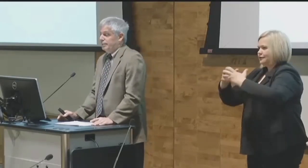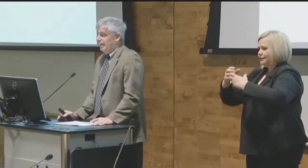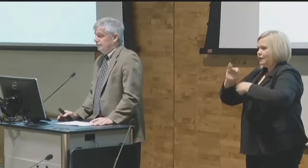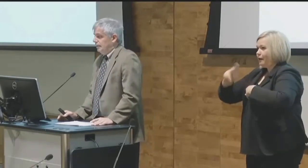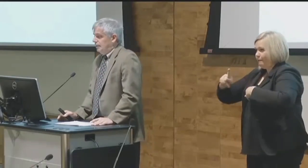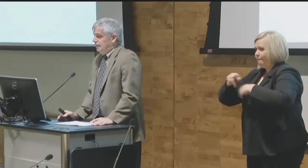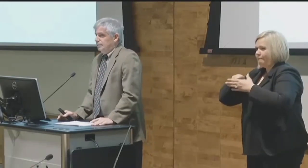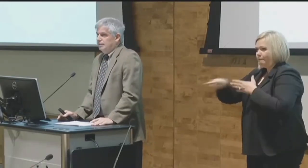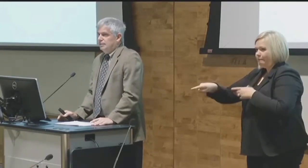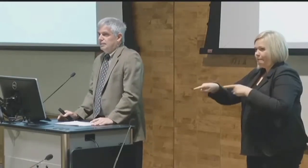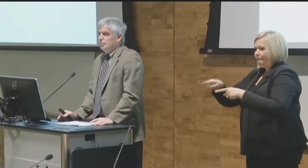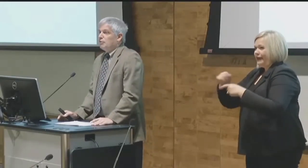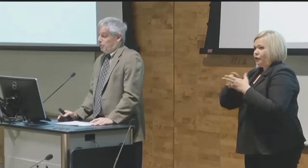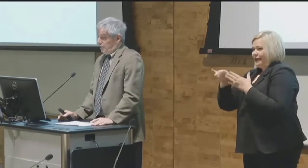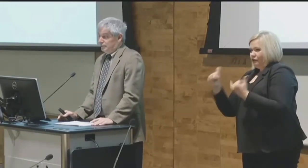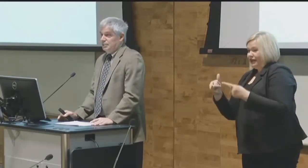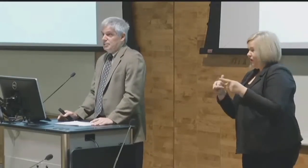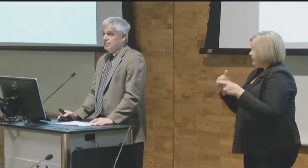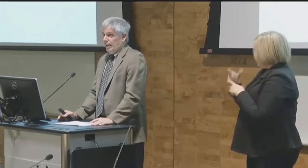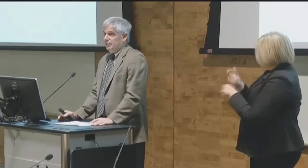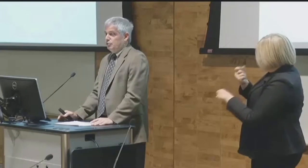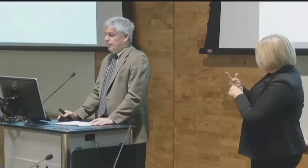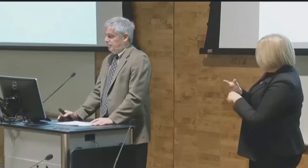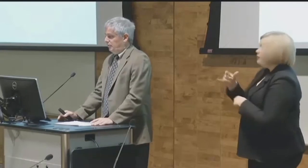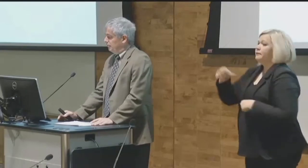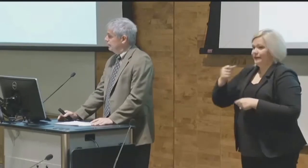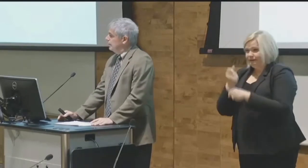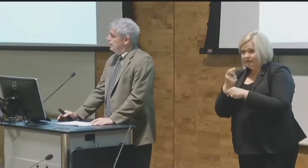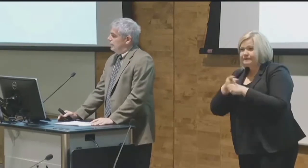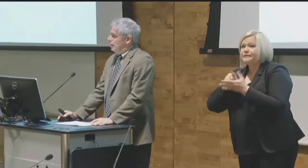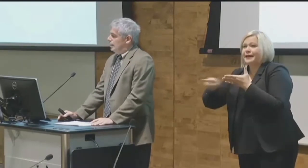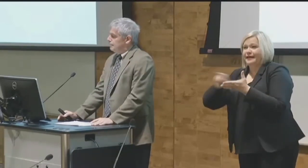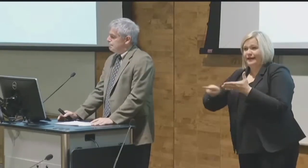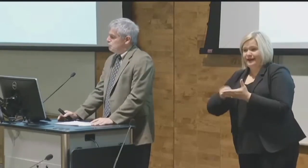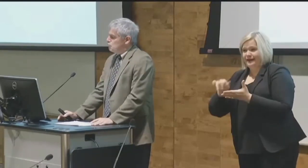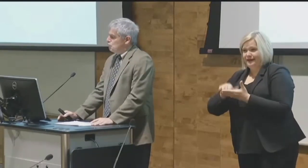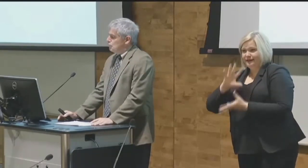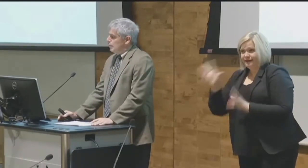that right now. That's per year, right? That's per year. These are annual payments.